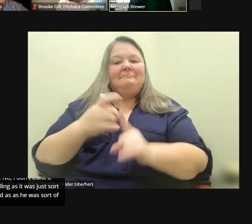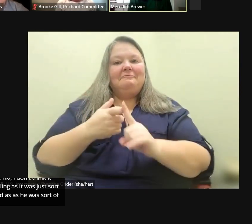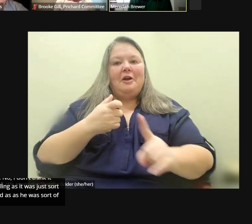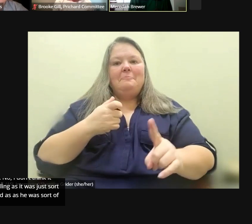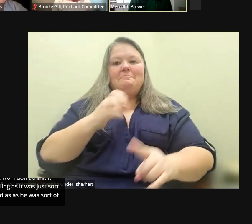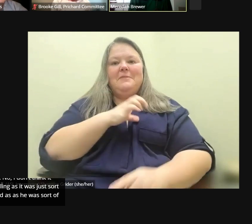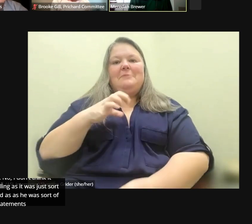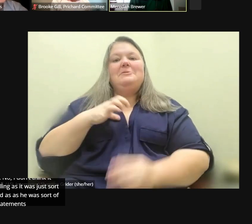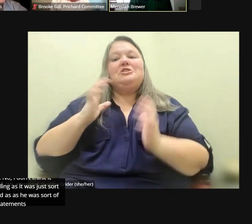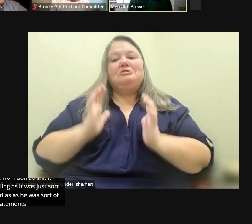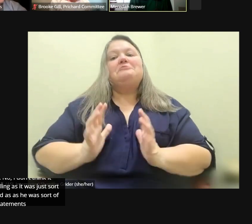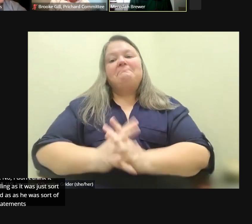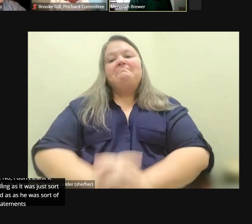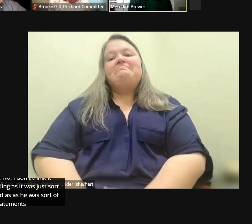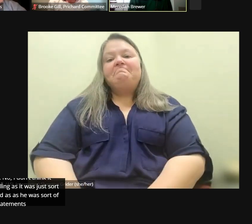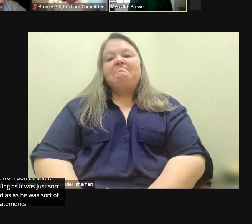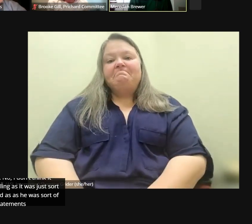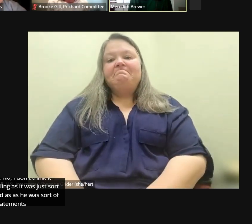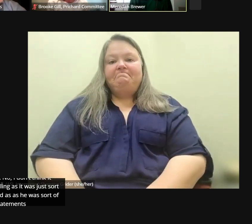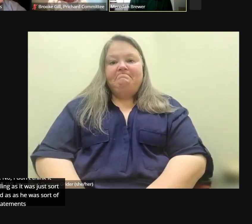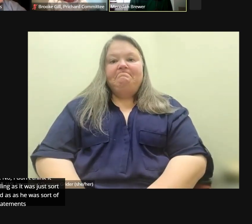statements.